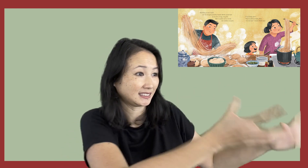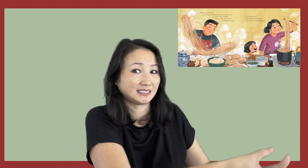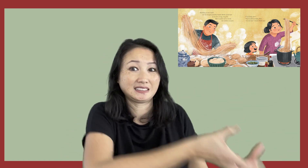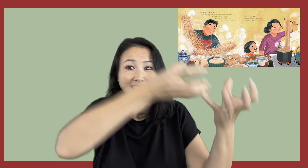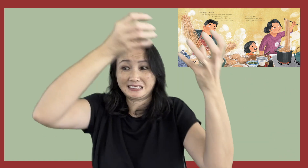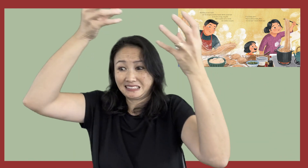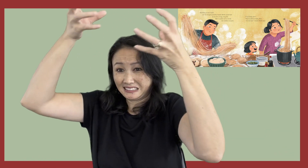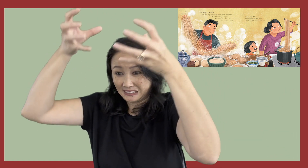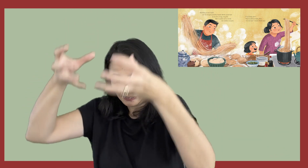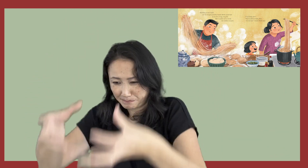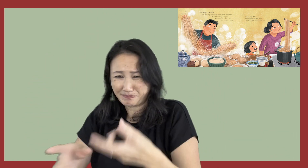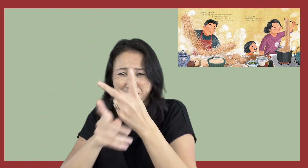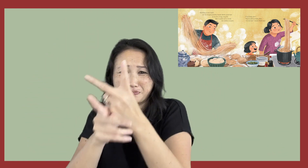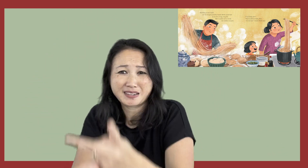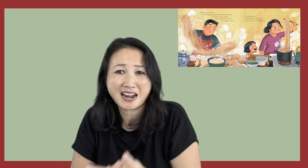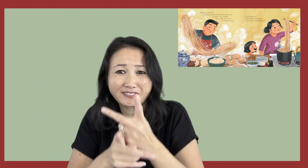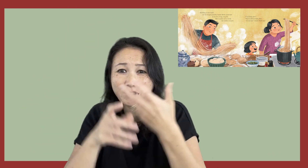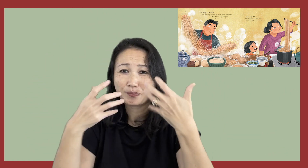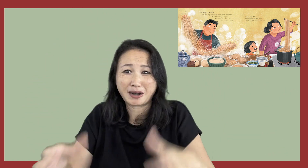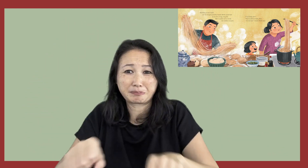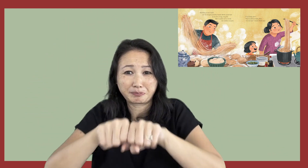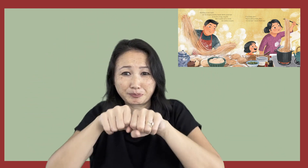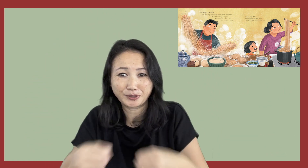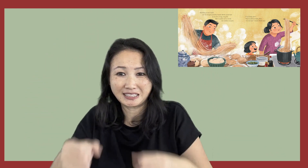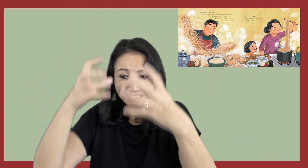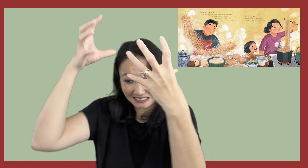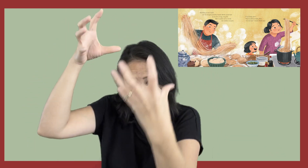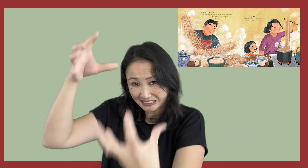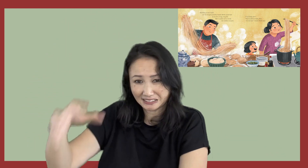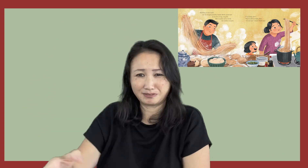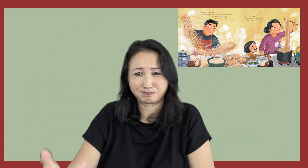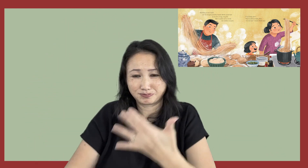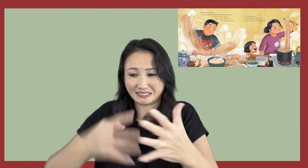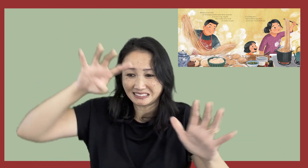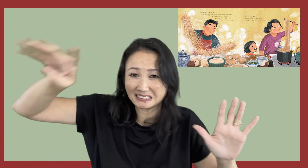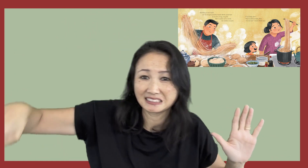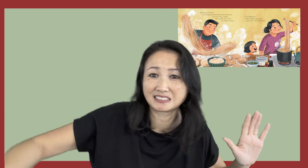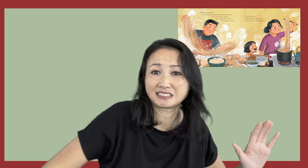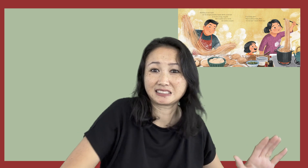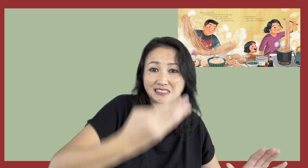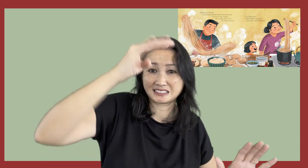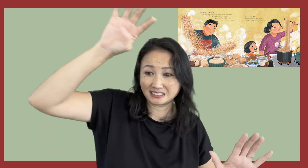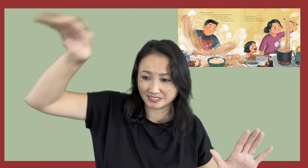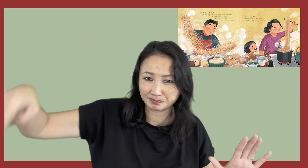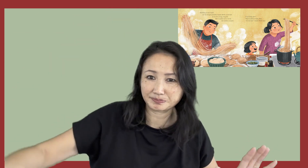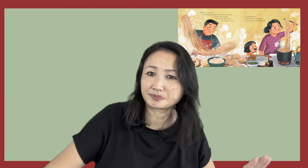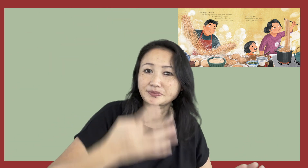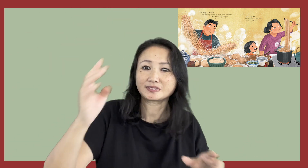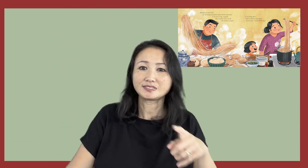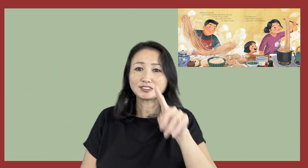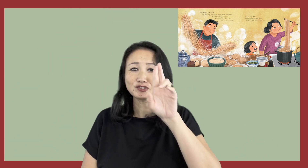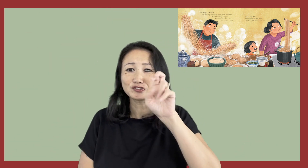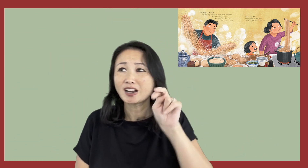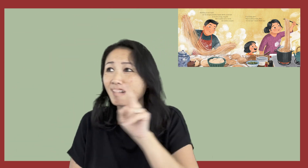These represent a long, long life, and she's careful not to break the endless